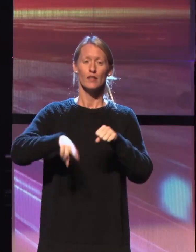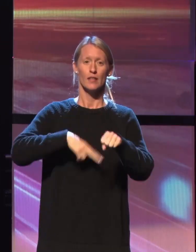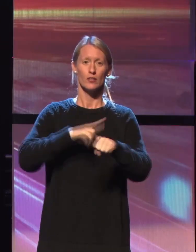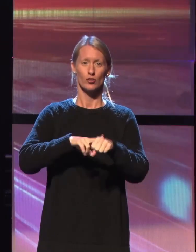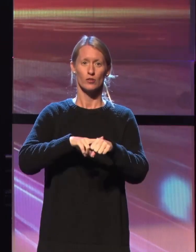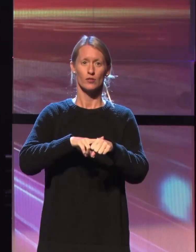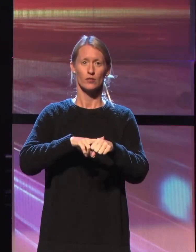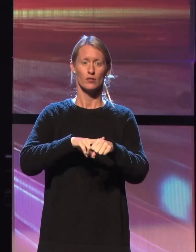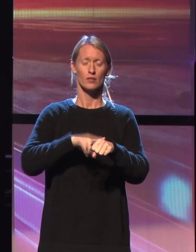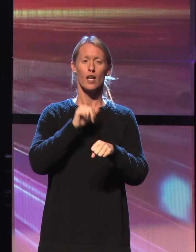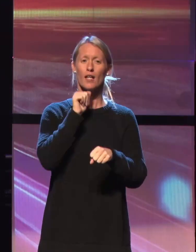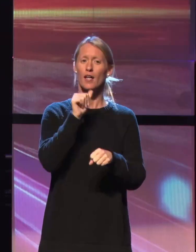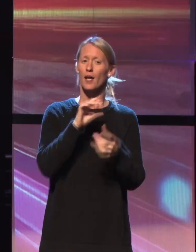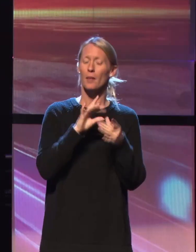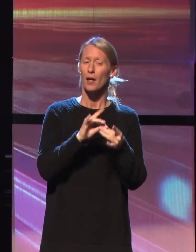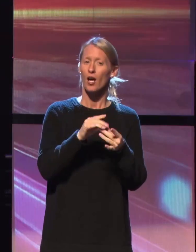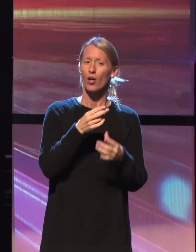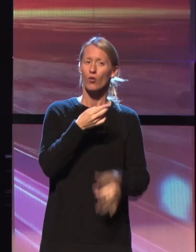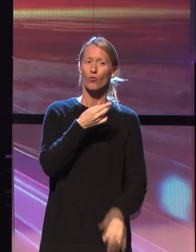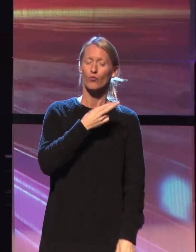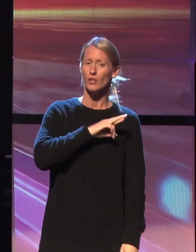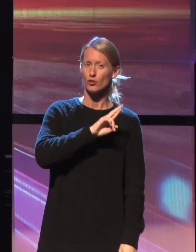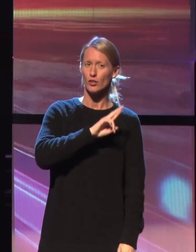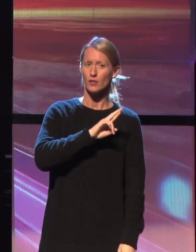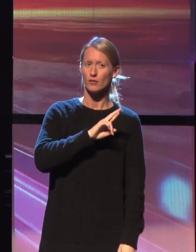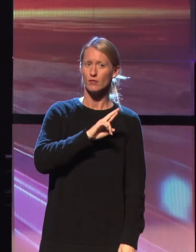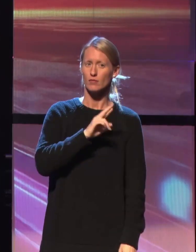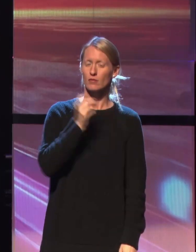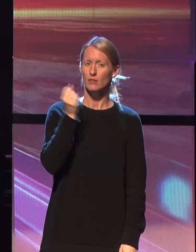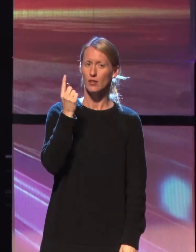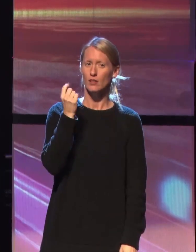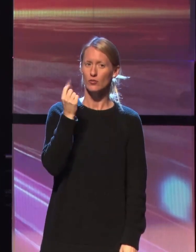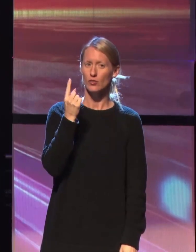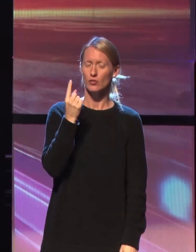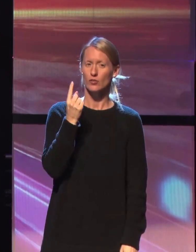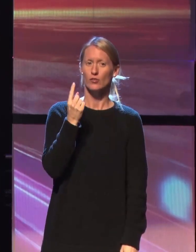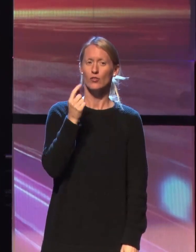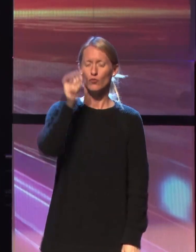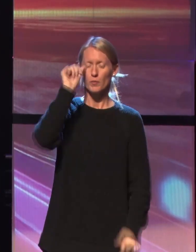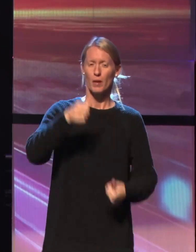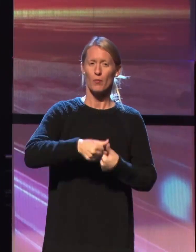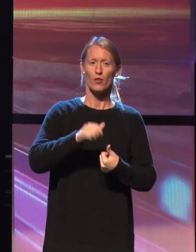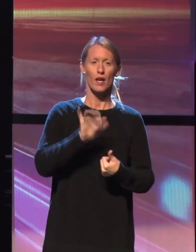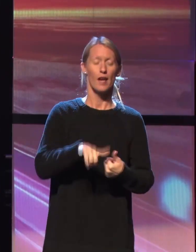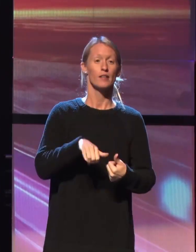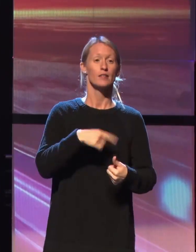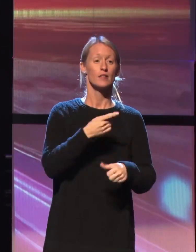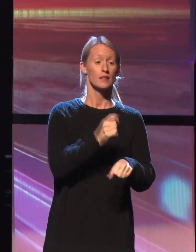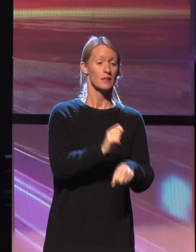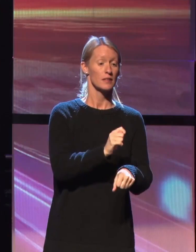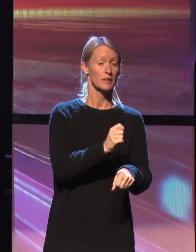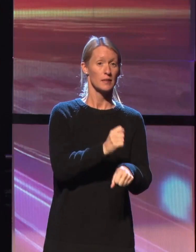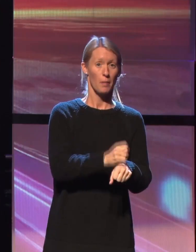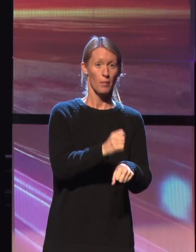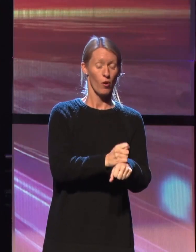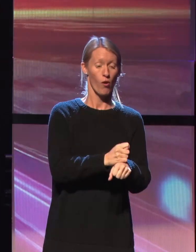And this isn't about religion. You got to remember that. Like, there is no temple means there is no religion.